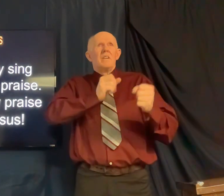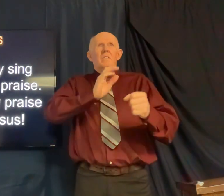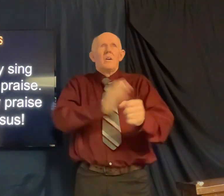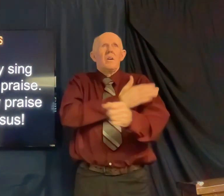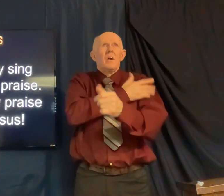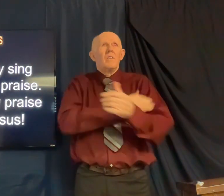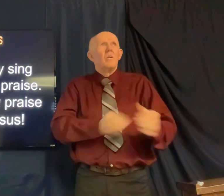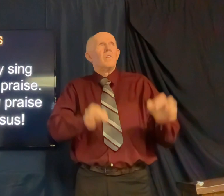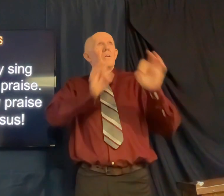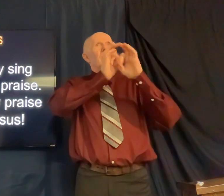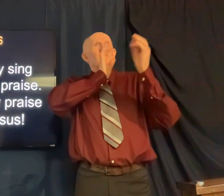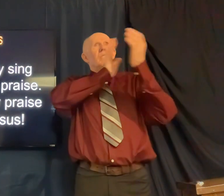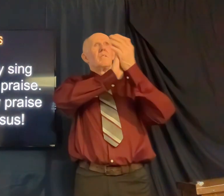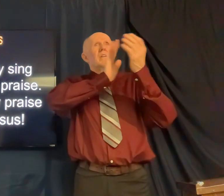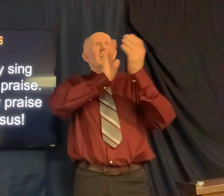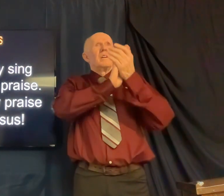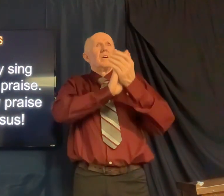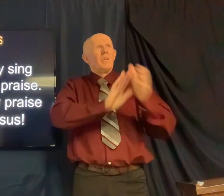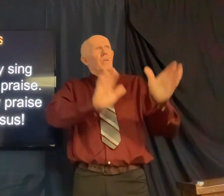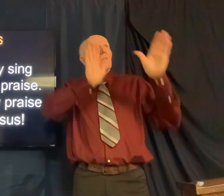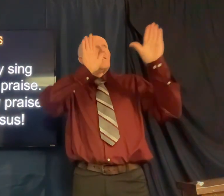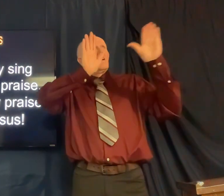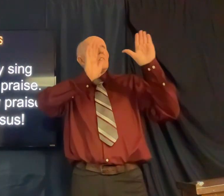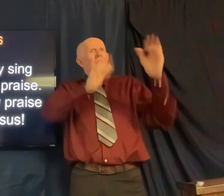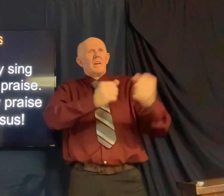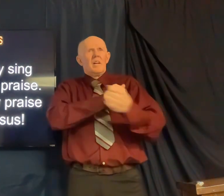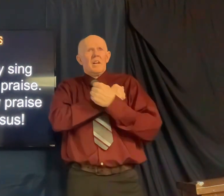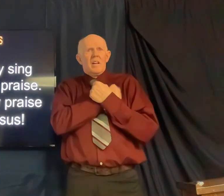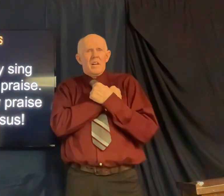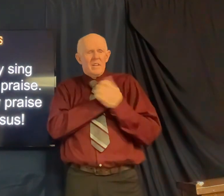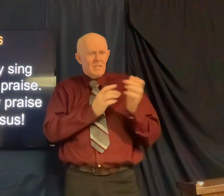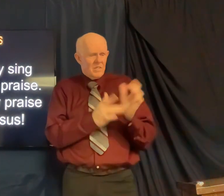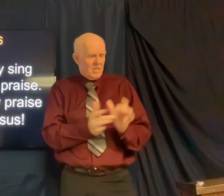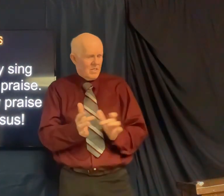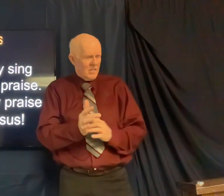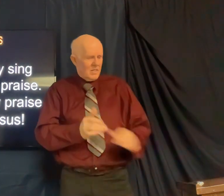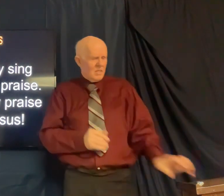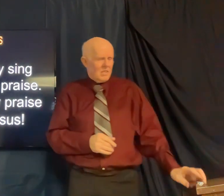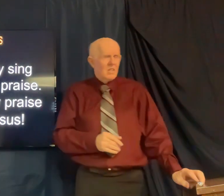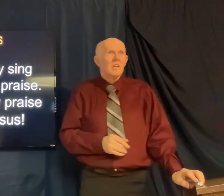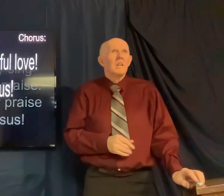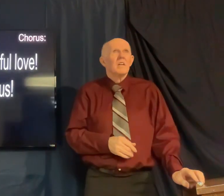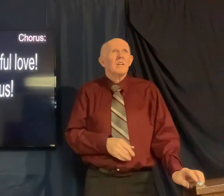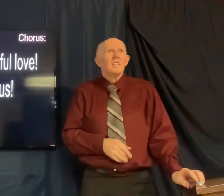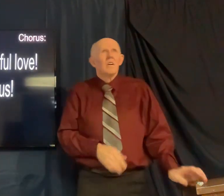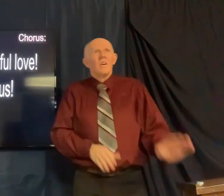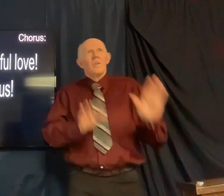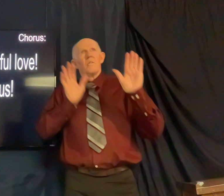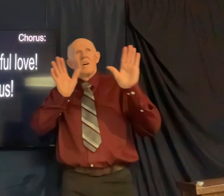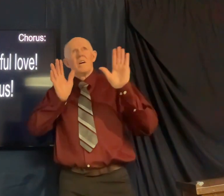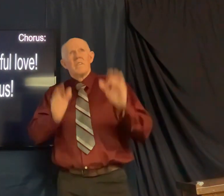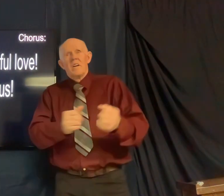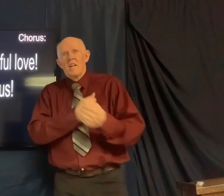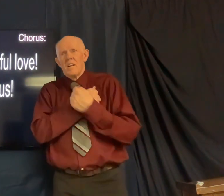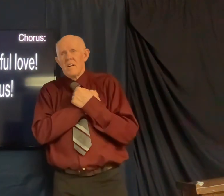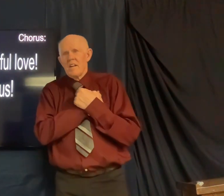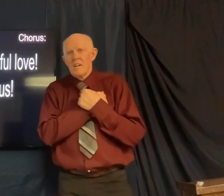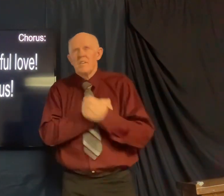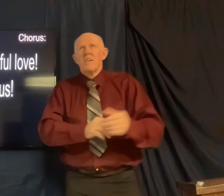praise. Who can sing worthy of praise? Wonderful love of Jesus. Wonderful